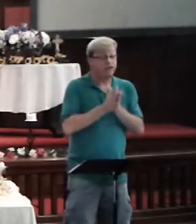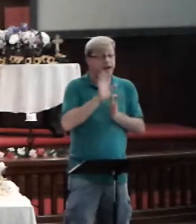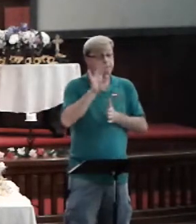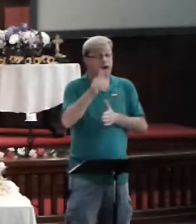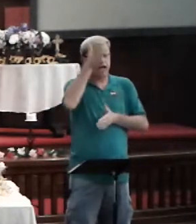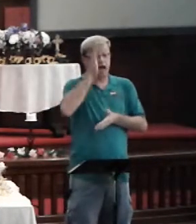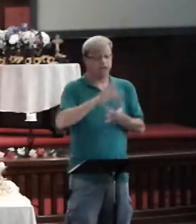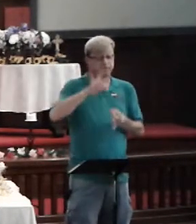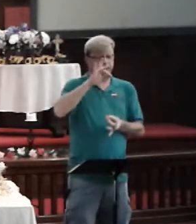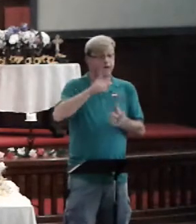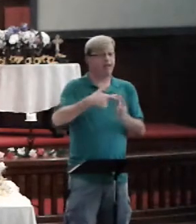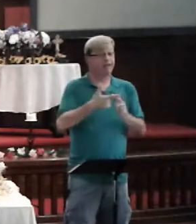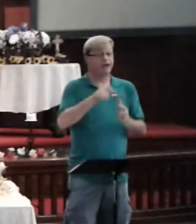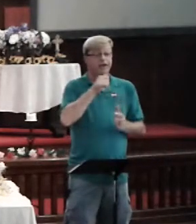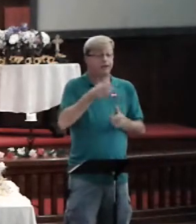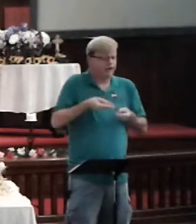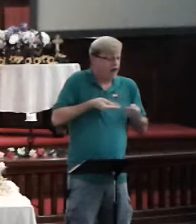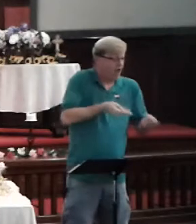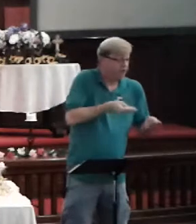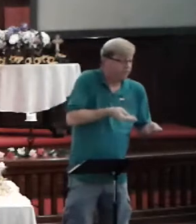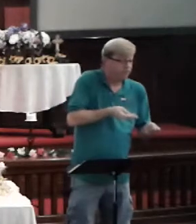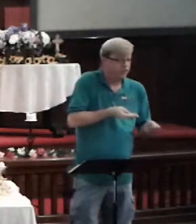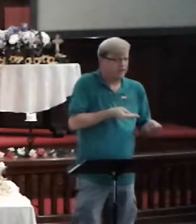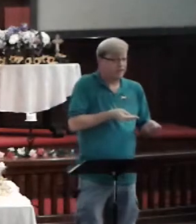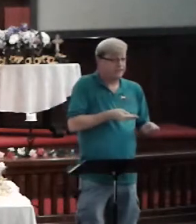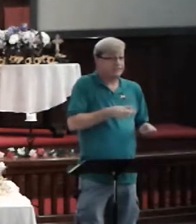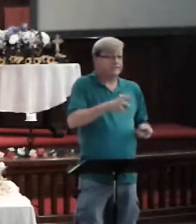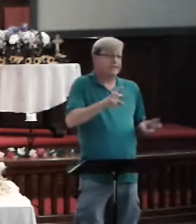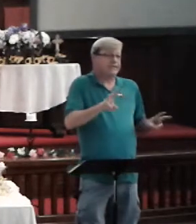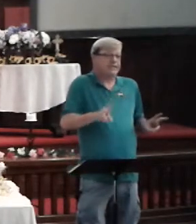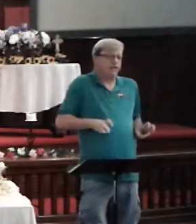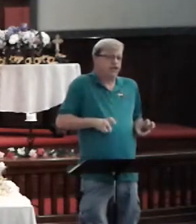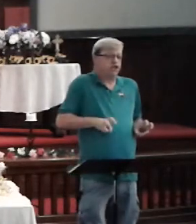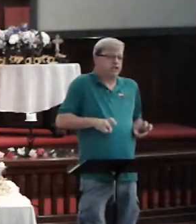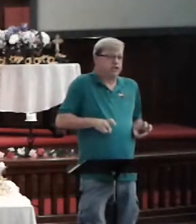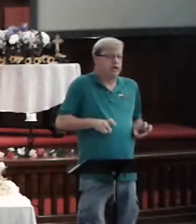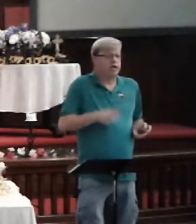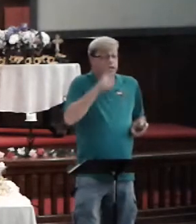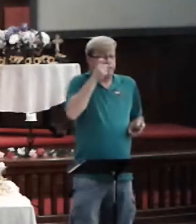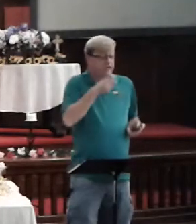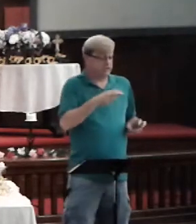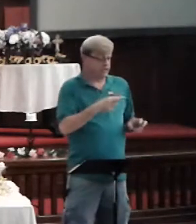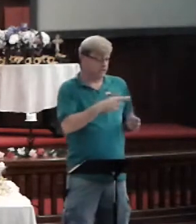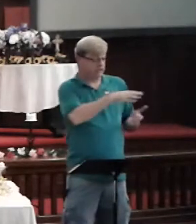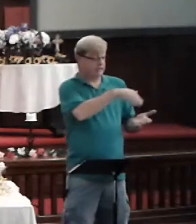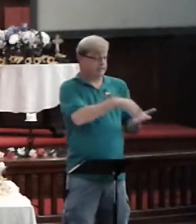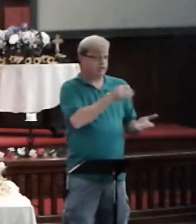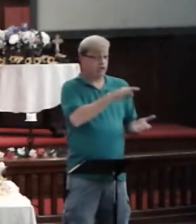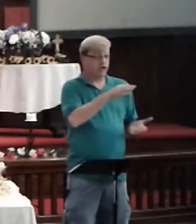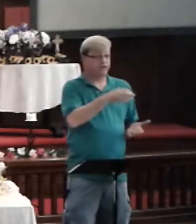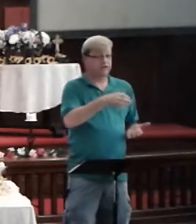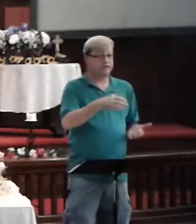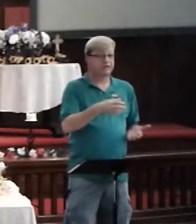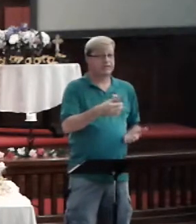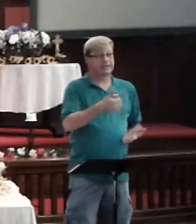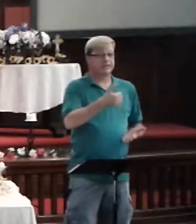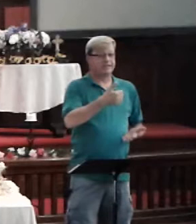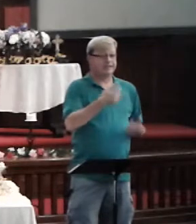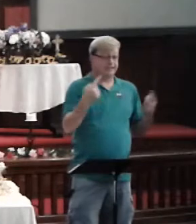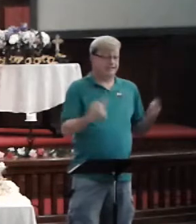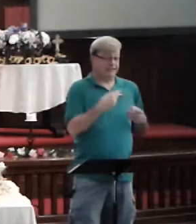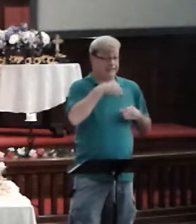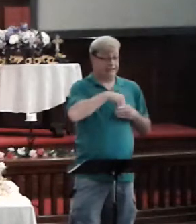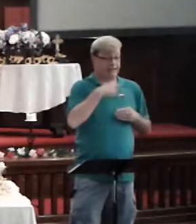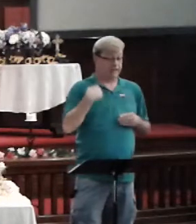Spirit. Then you won't feed the compulsions of selfishness. For there is a root of sin self-interest in us that's